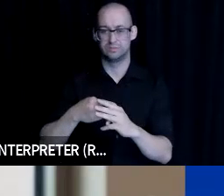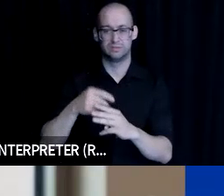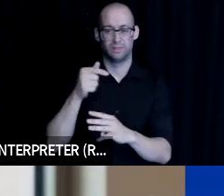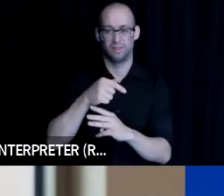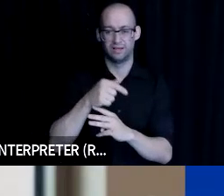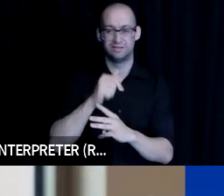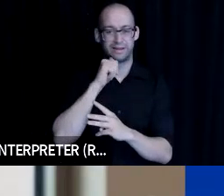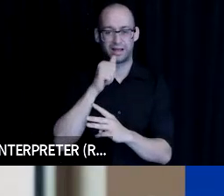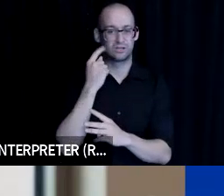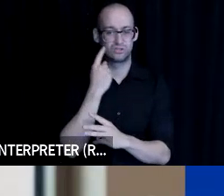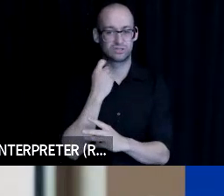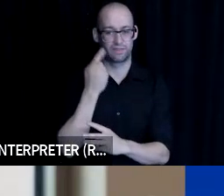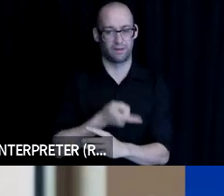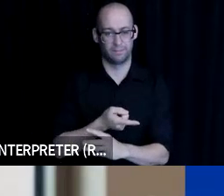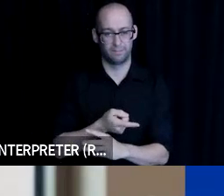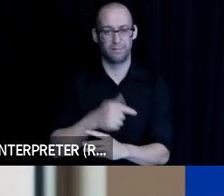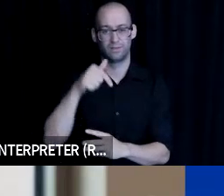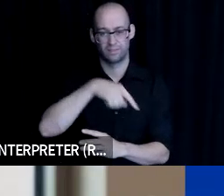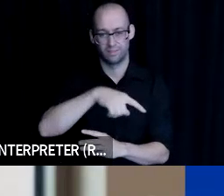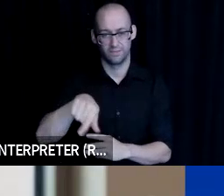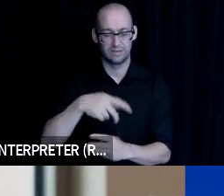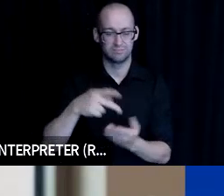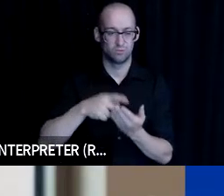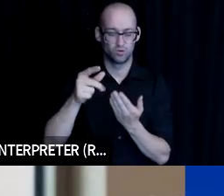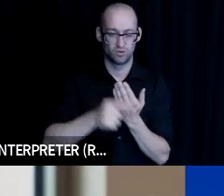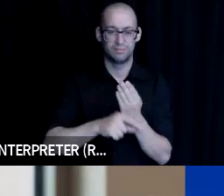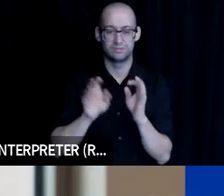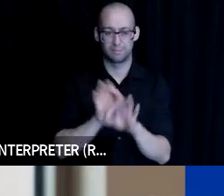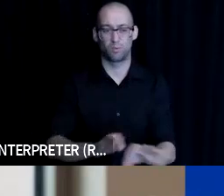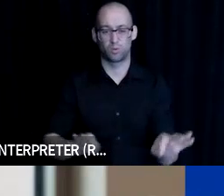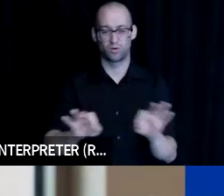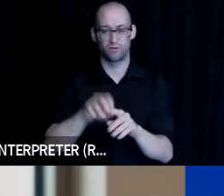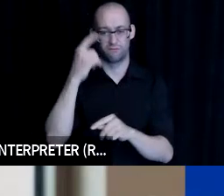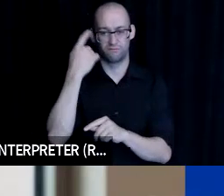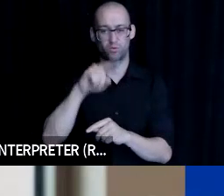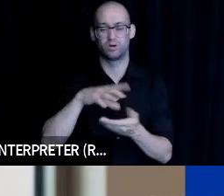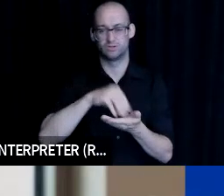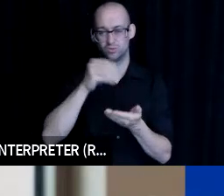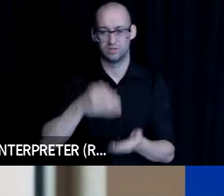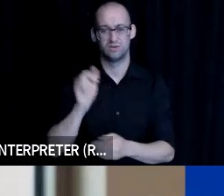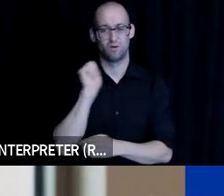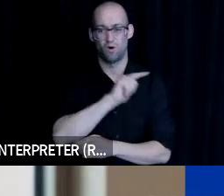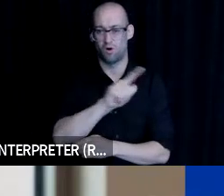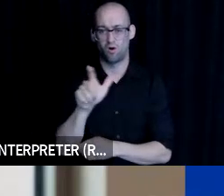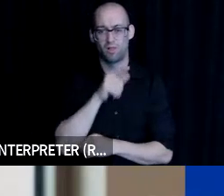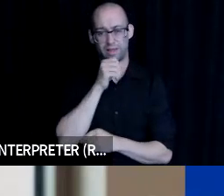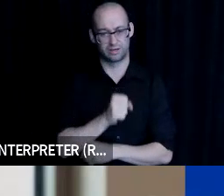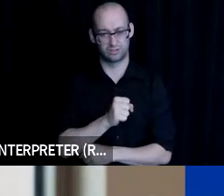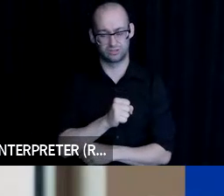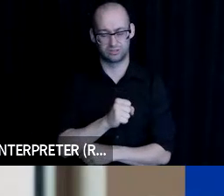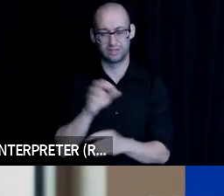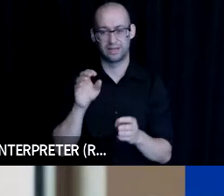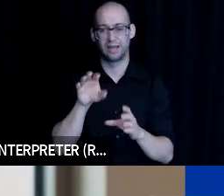these programs are critical to students of all ages, including our adult learners, and they must be